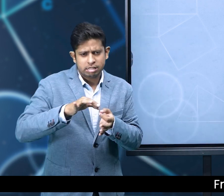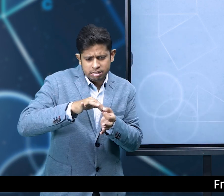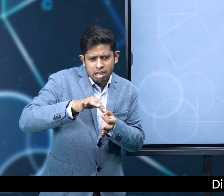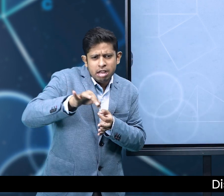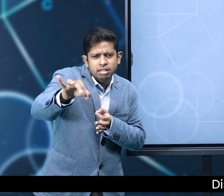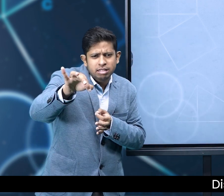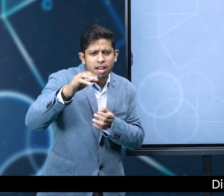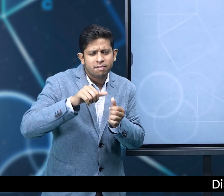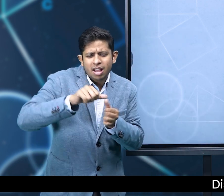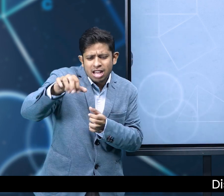distance,